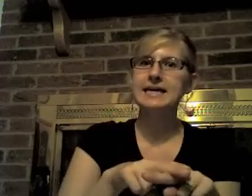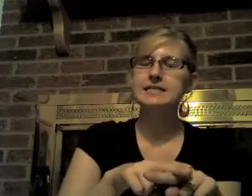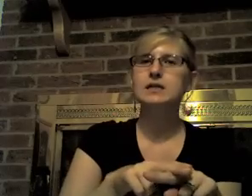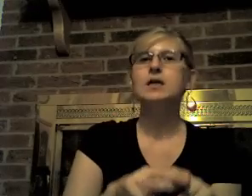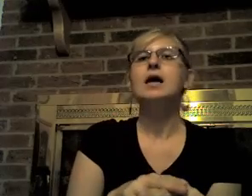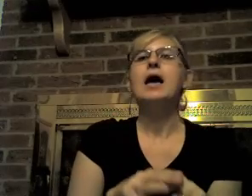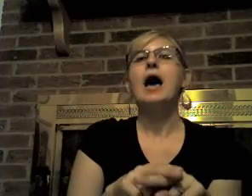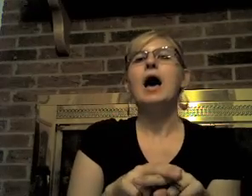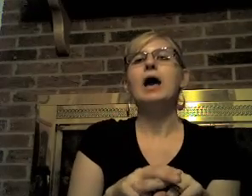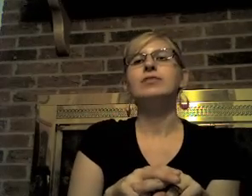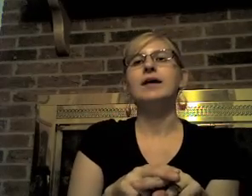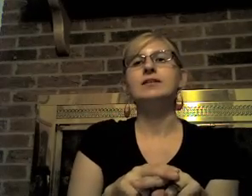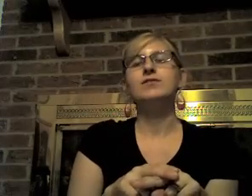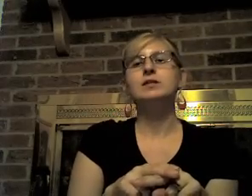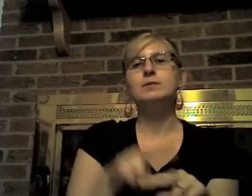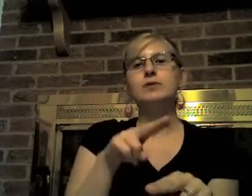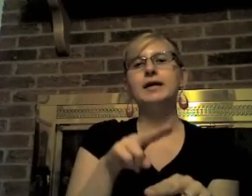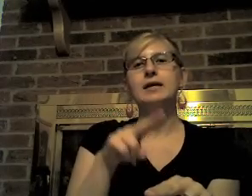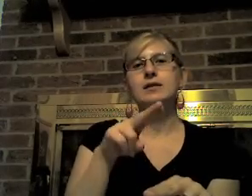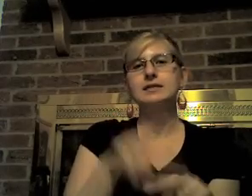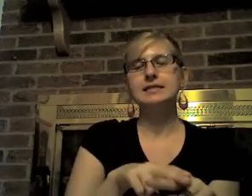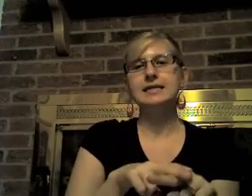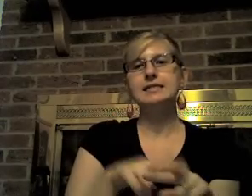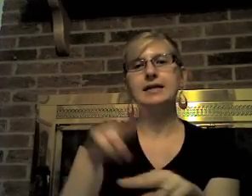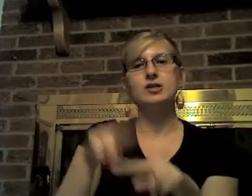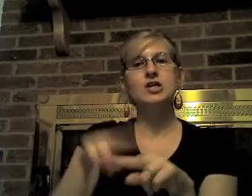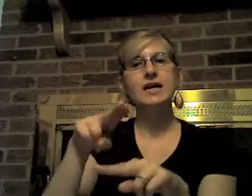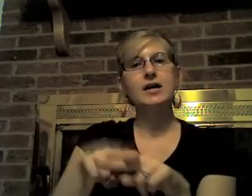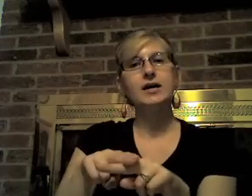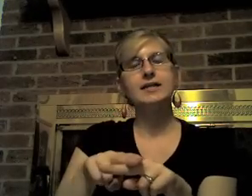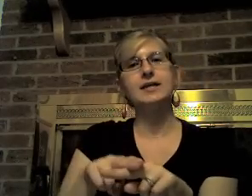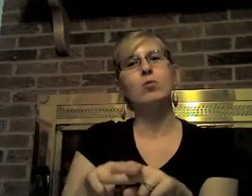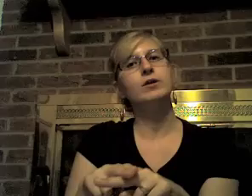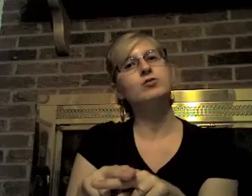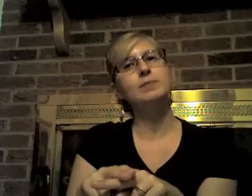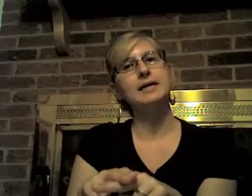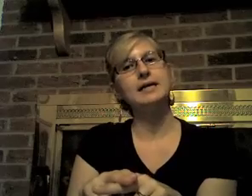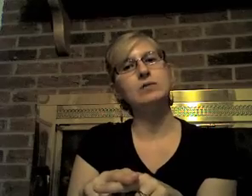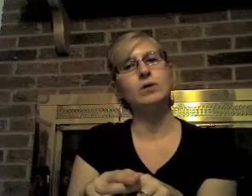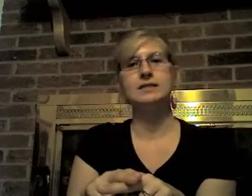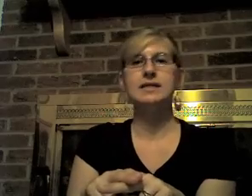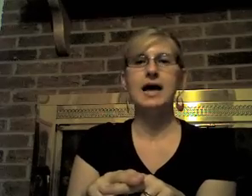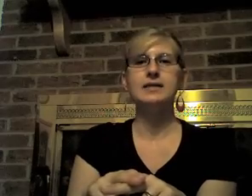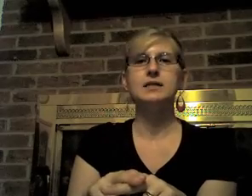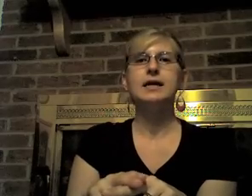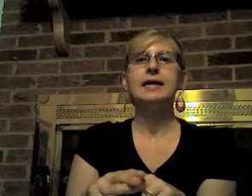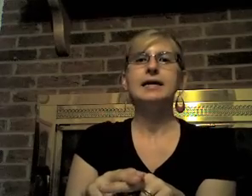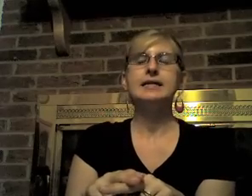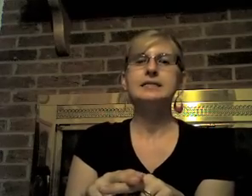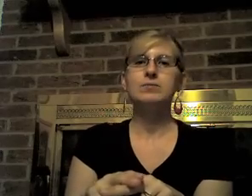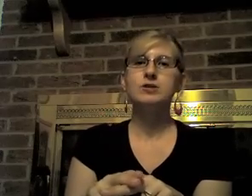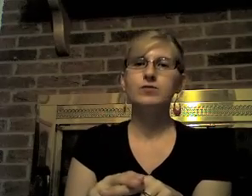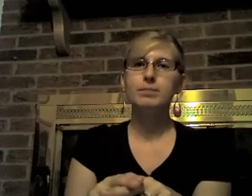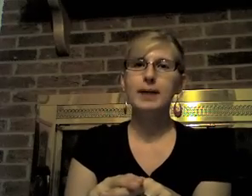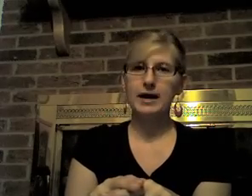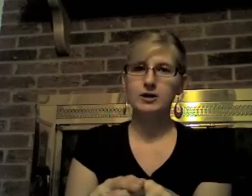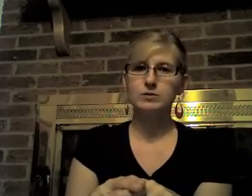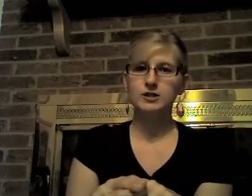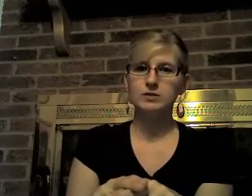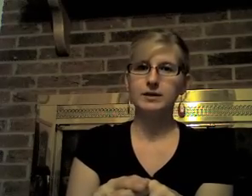sit. And the difference between the sit and the chair is that one is repeated and one is not. In subject-verb pairs, which is what this